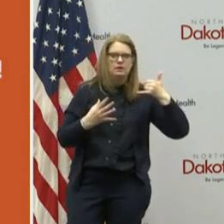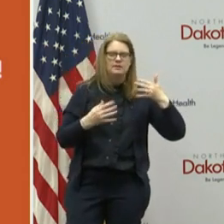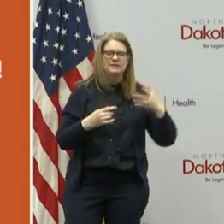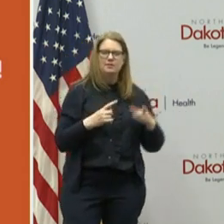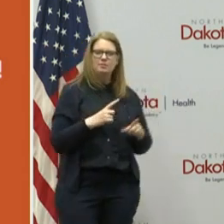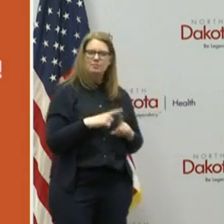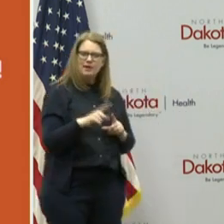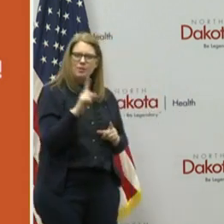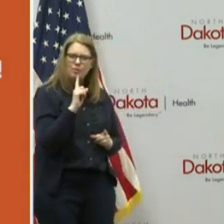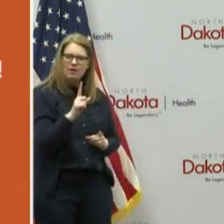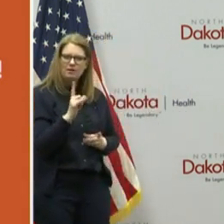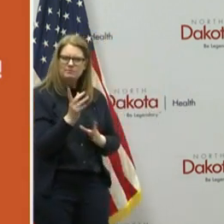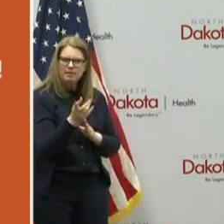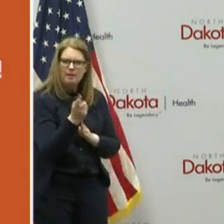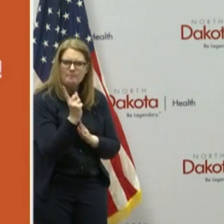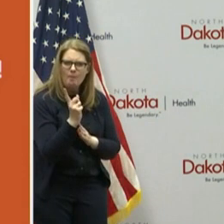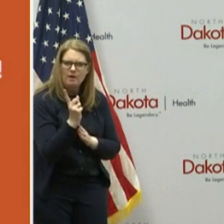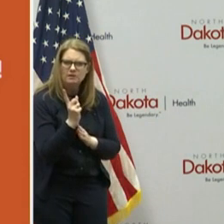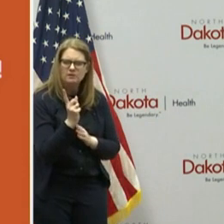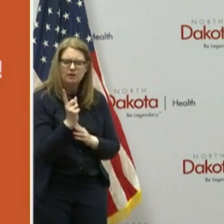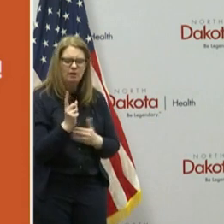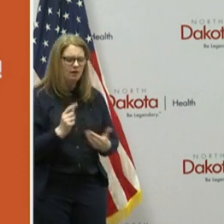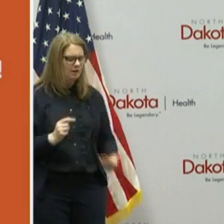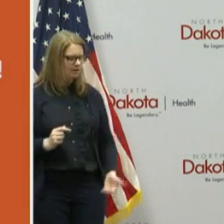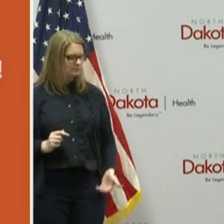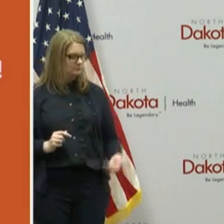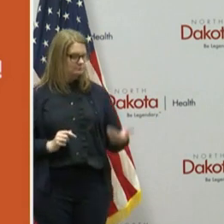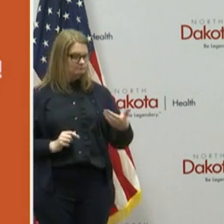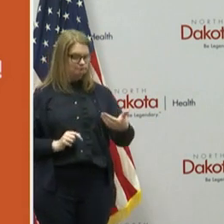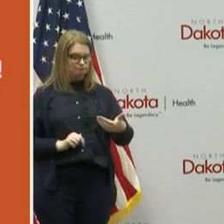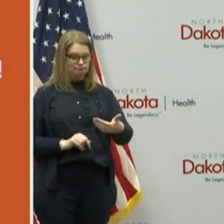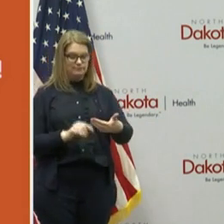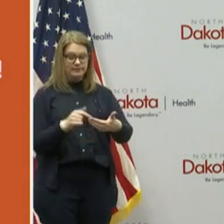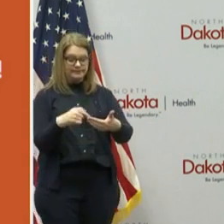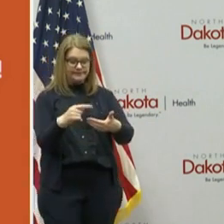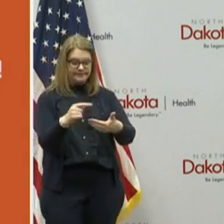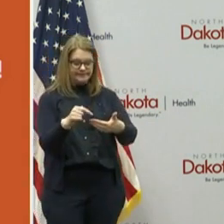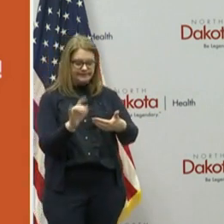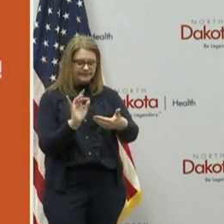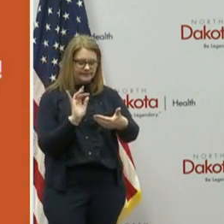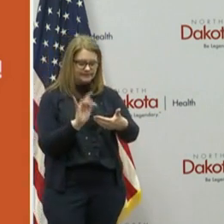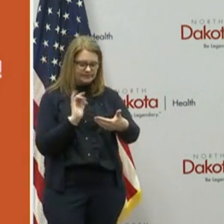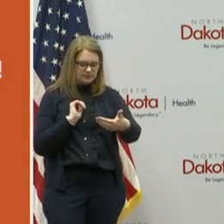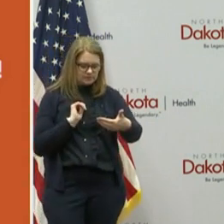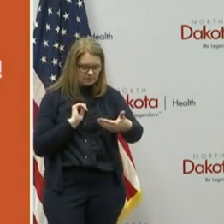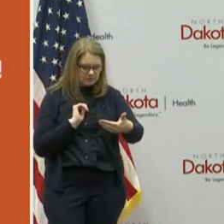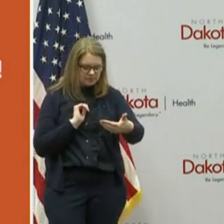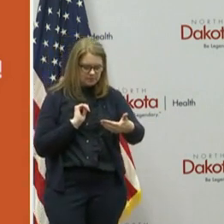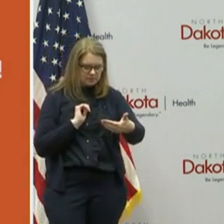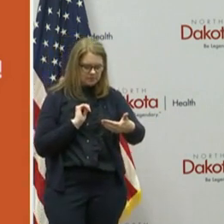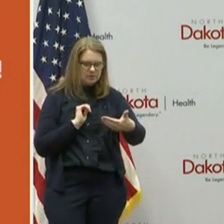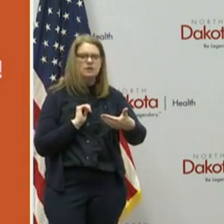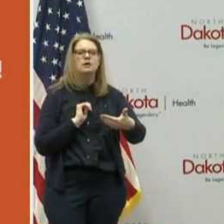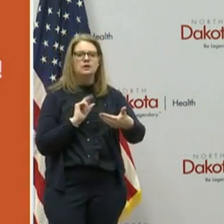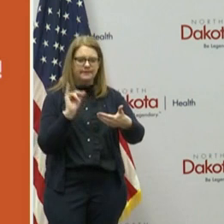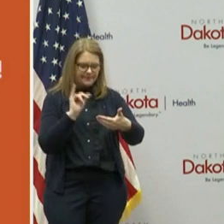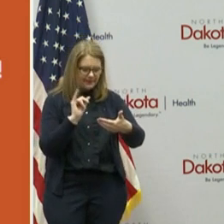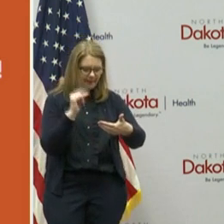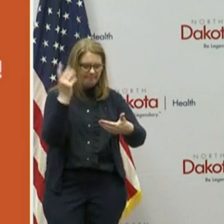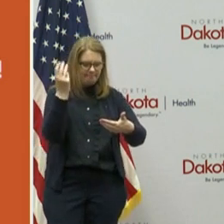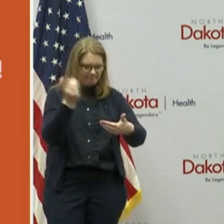at that moment if you pull out your app and say, let me see, and the app gives you the